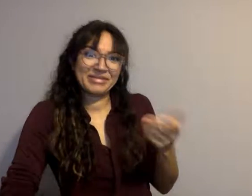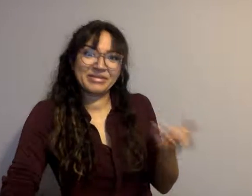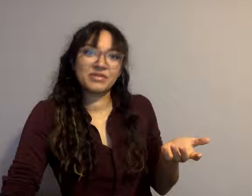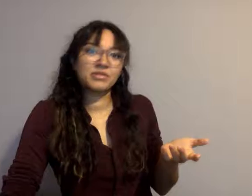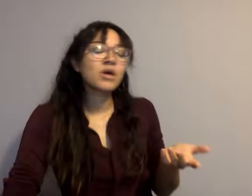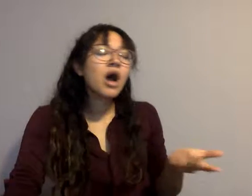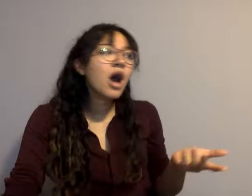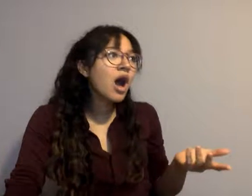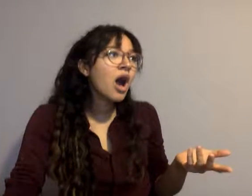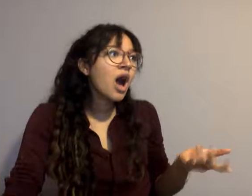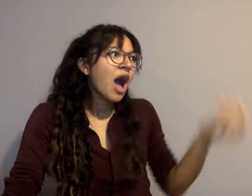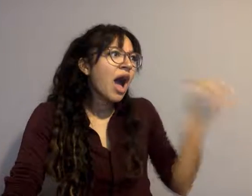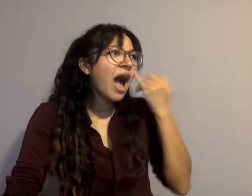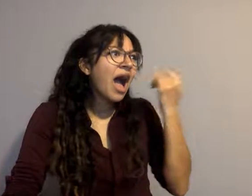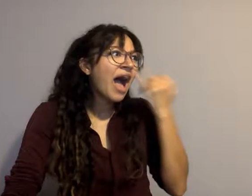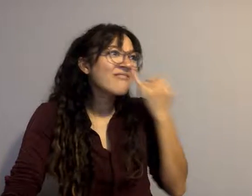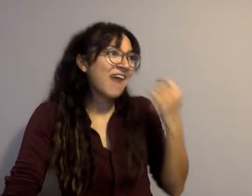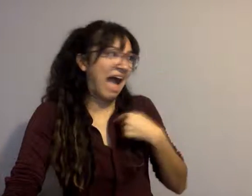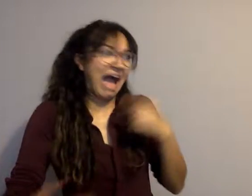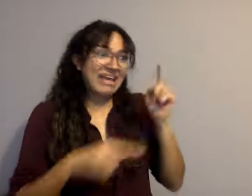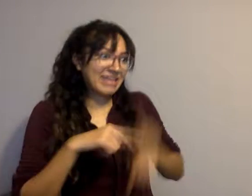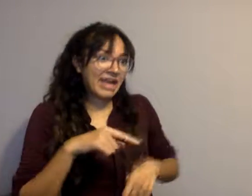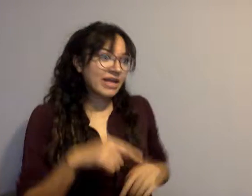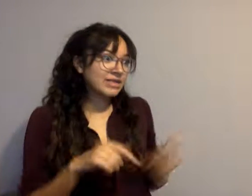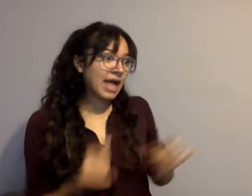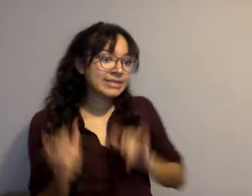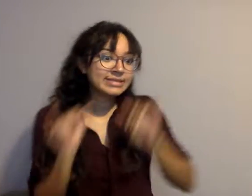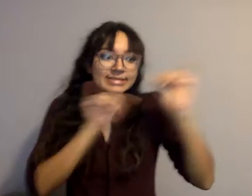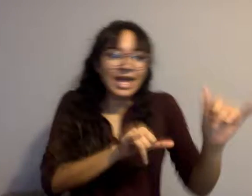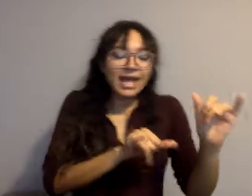stunts, neither can the character.